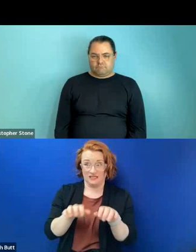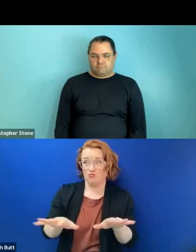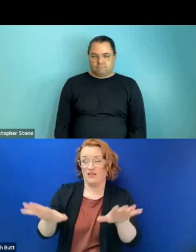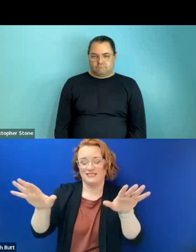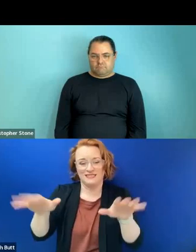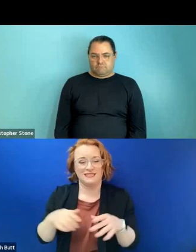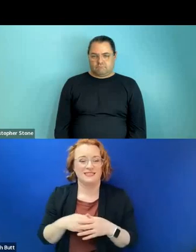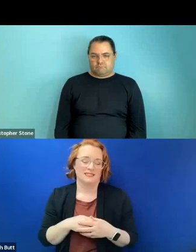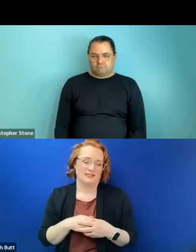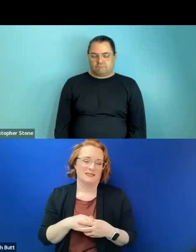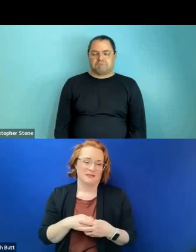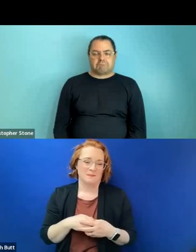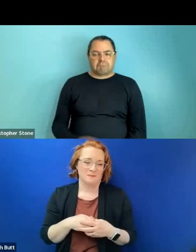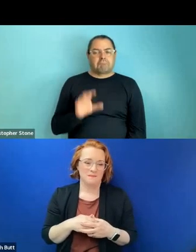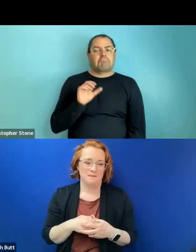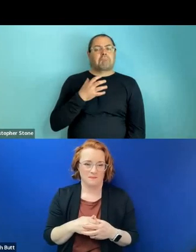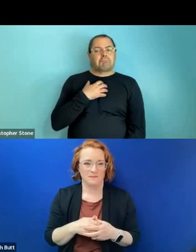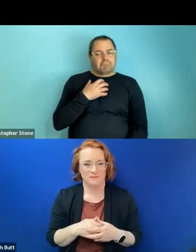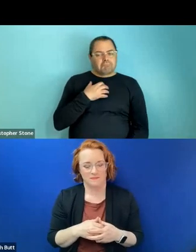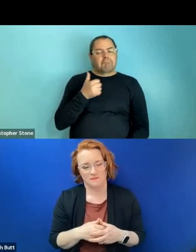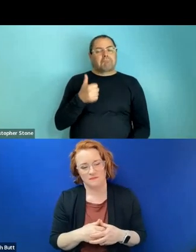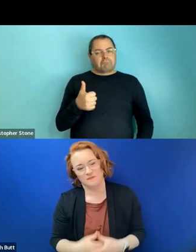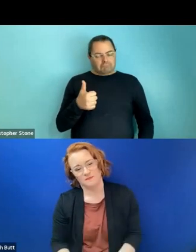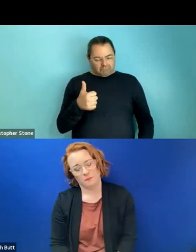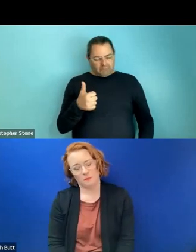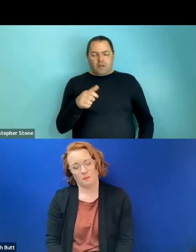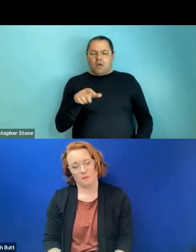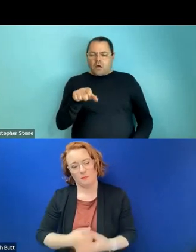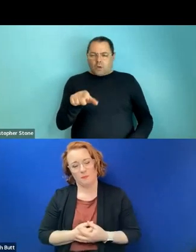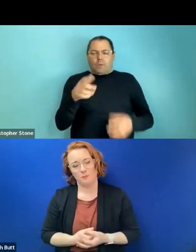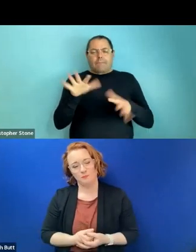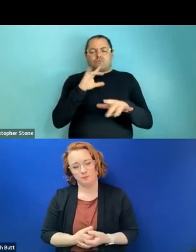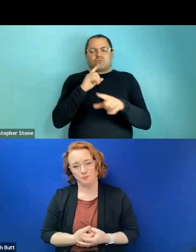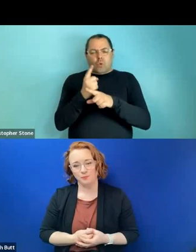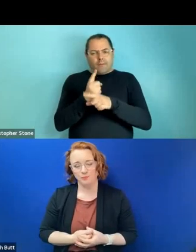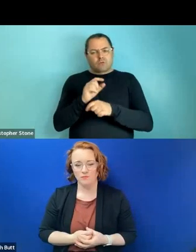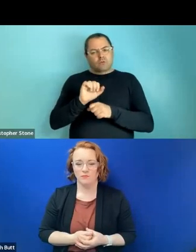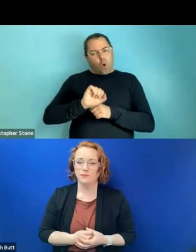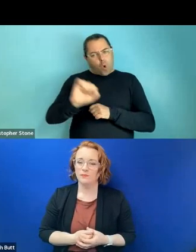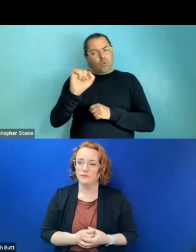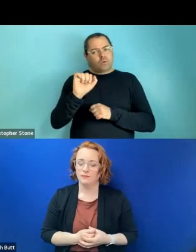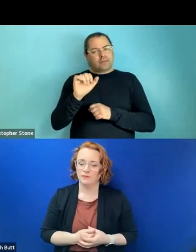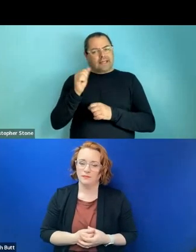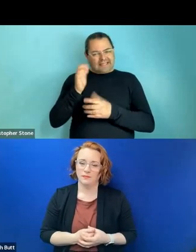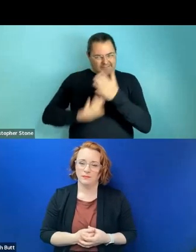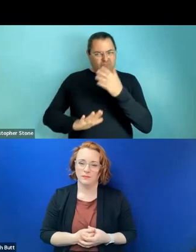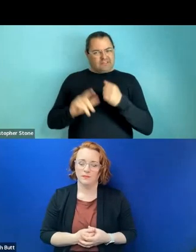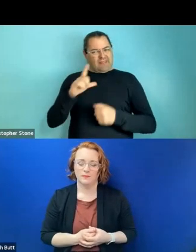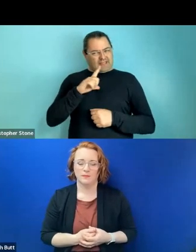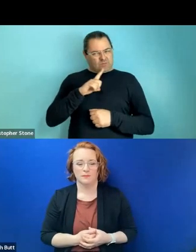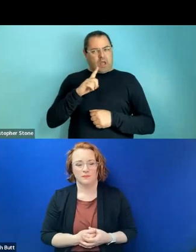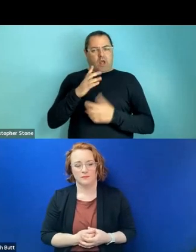widely. Yeah. Okay. You spoke about the fact that you had your own personal experiences, and that's what got you